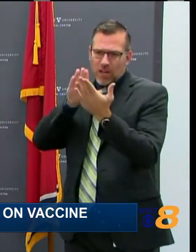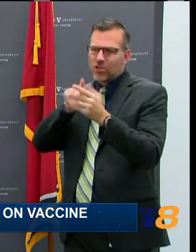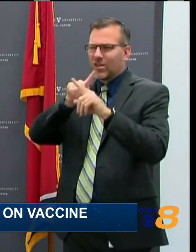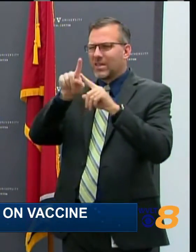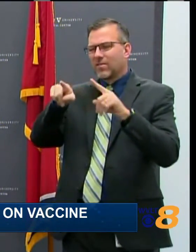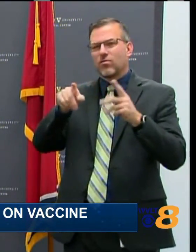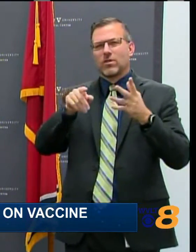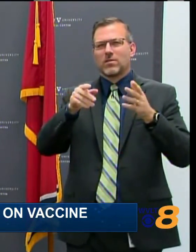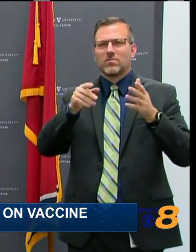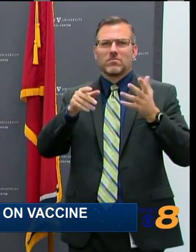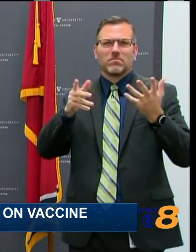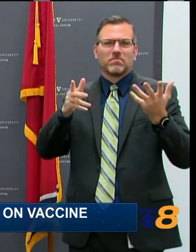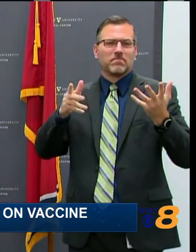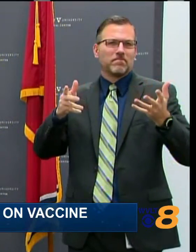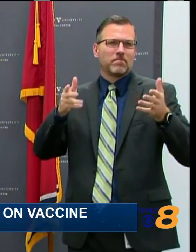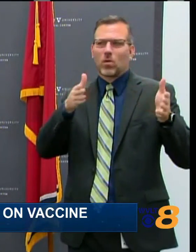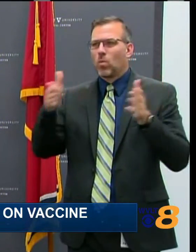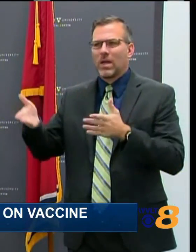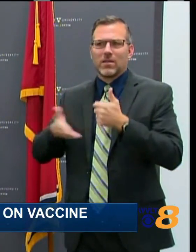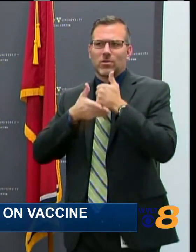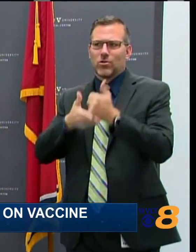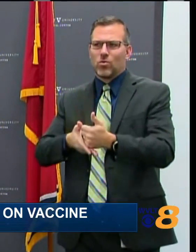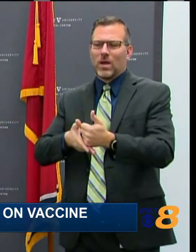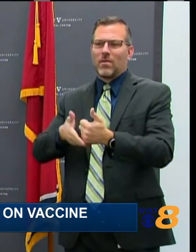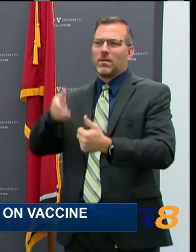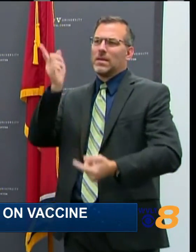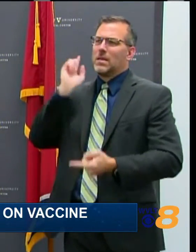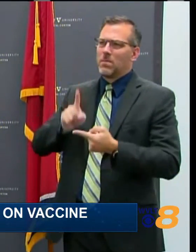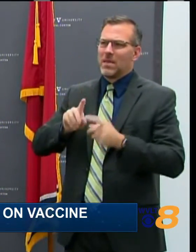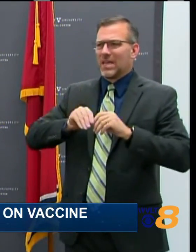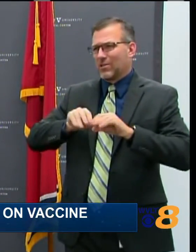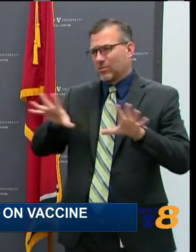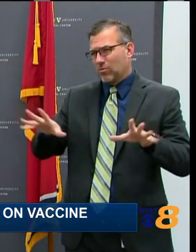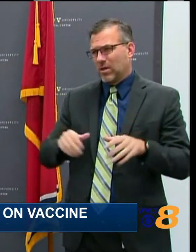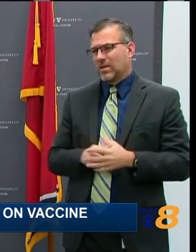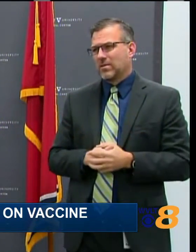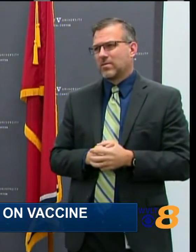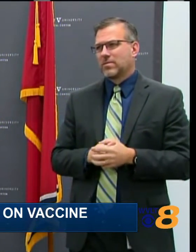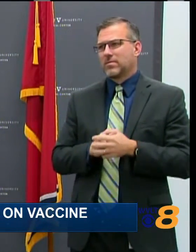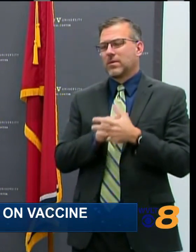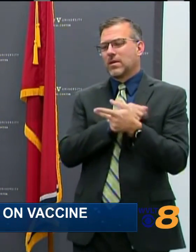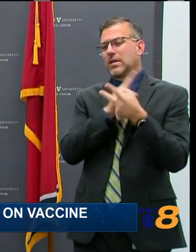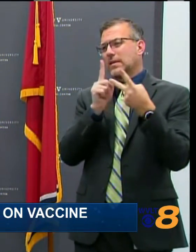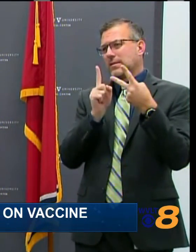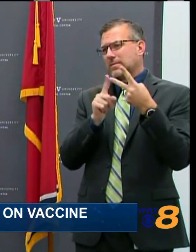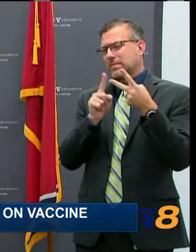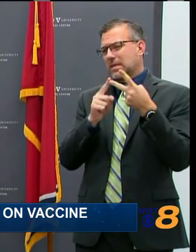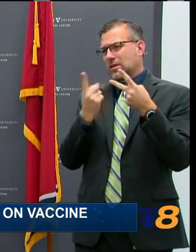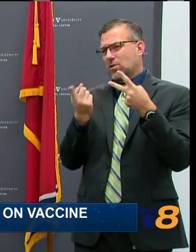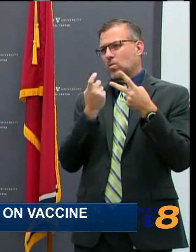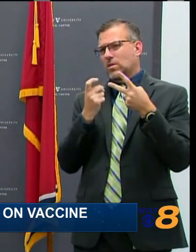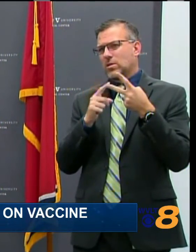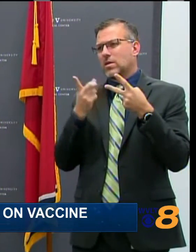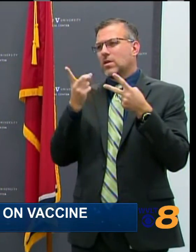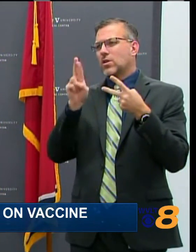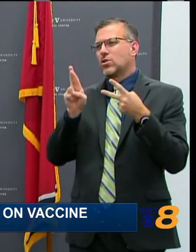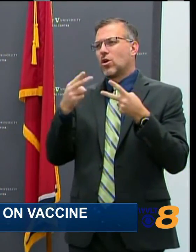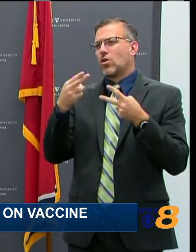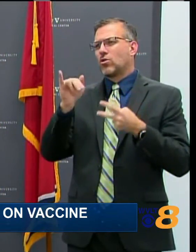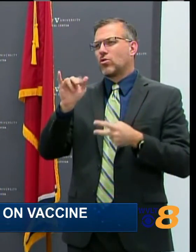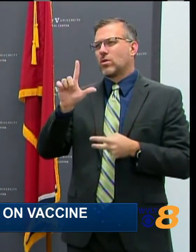we think will help mitigate the spread of the virus. And my second question, Dr.